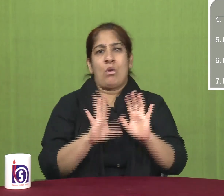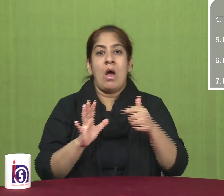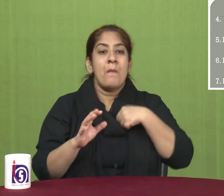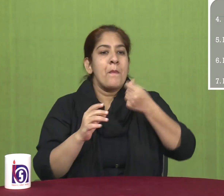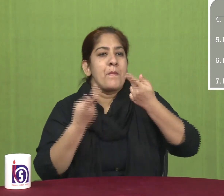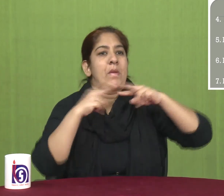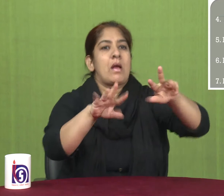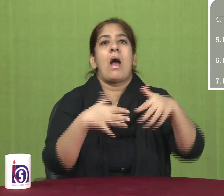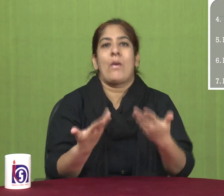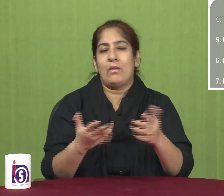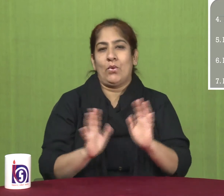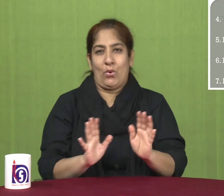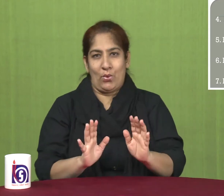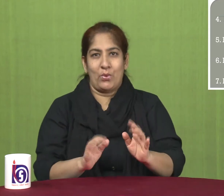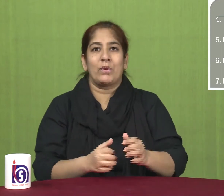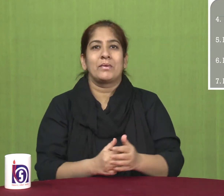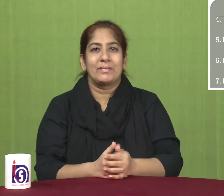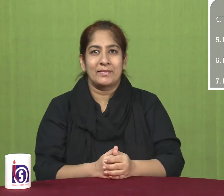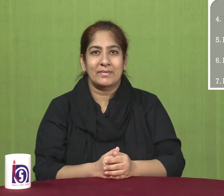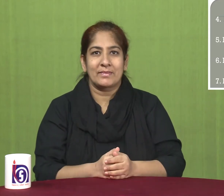we won't be able to take loan because we won't be able to return the money.